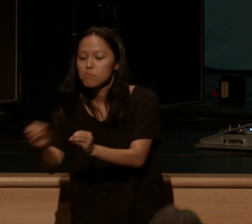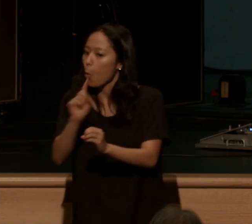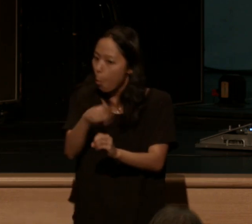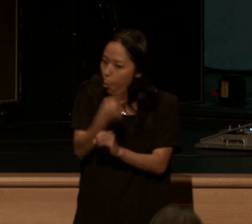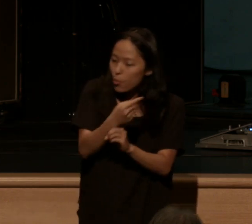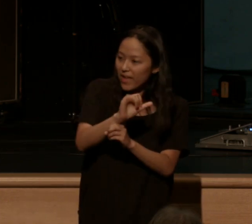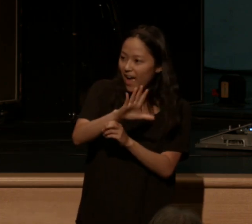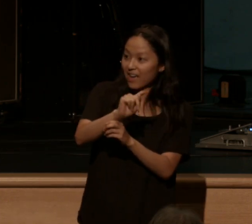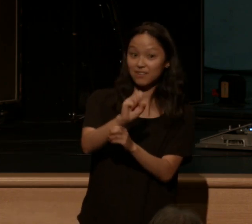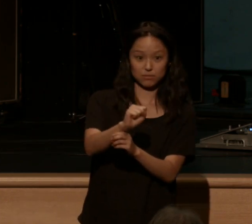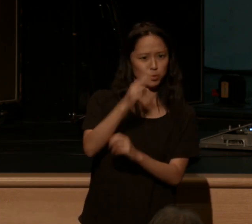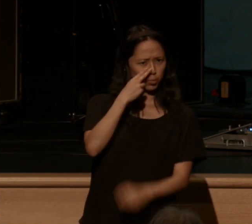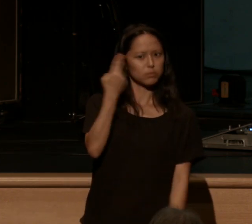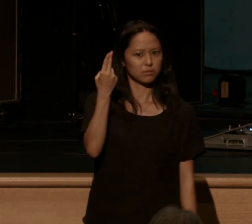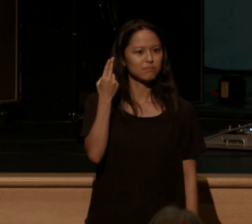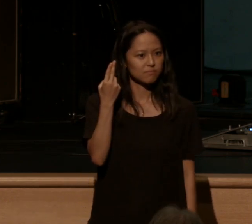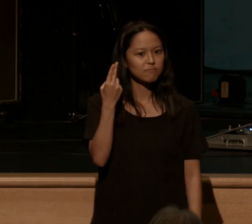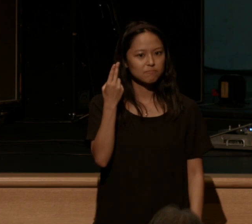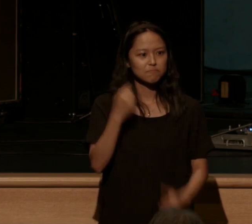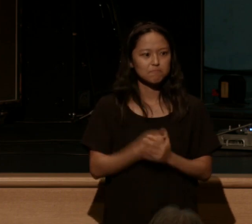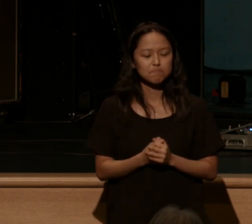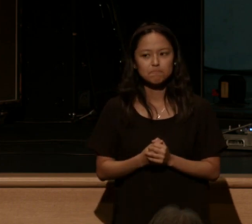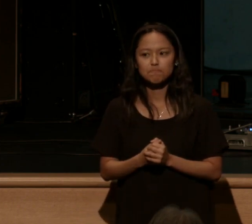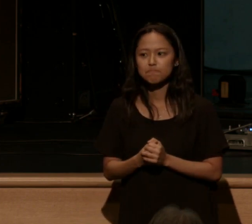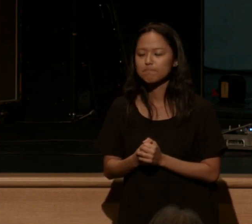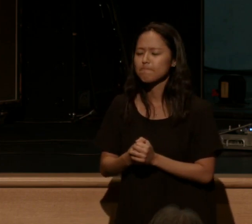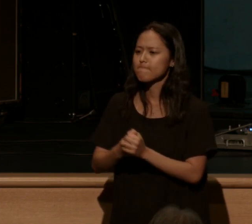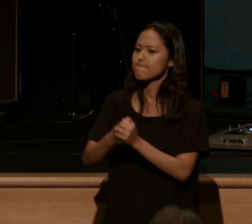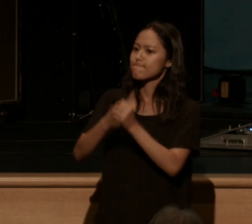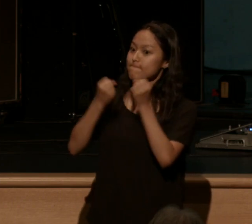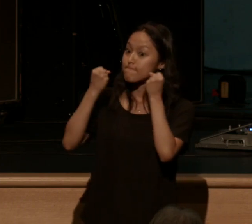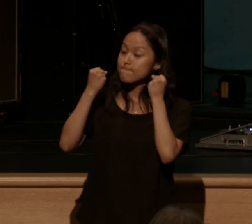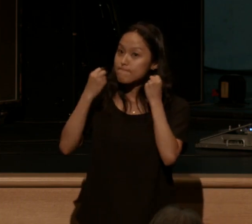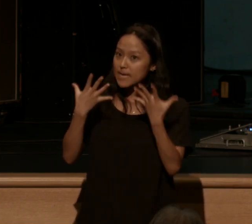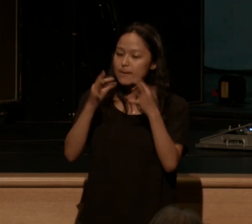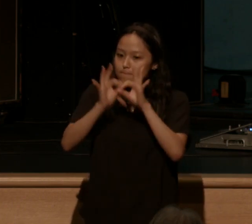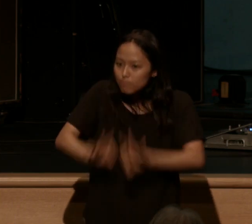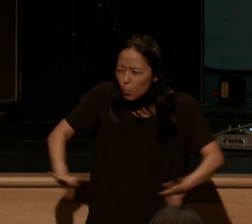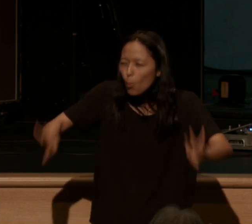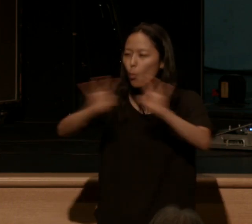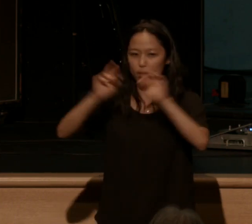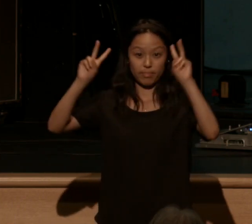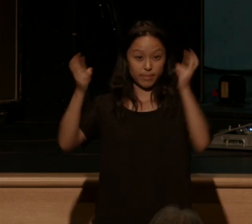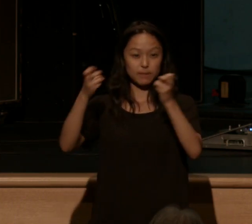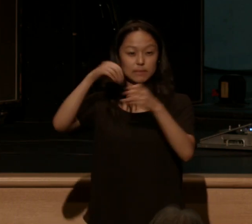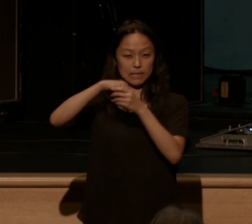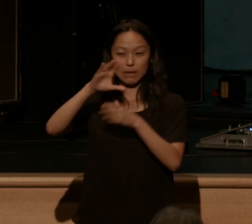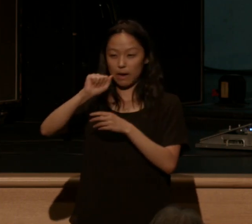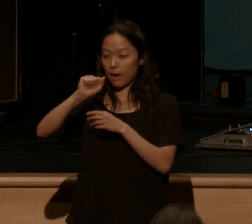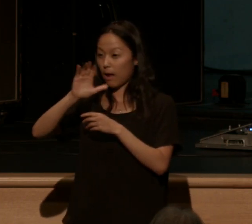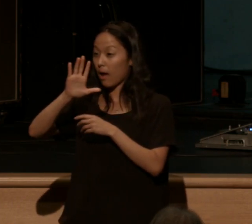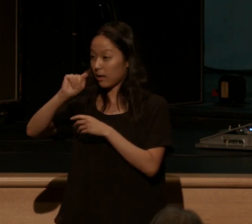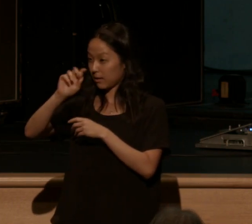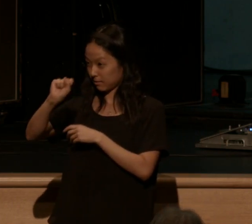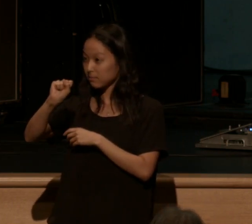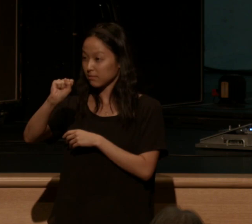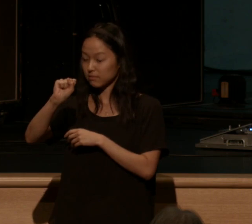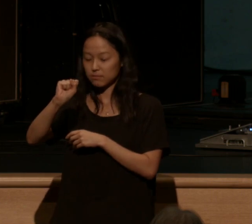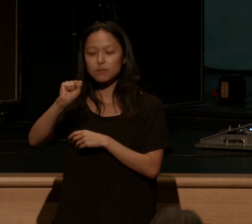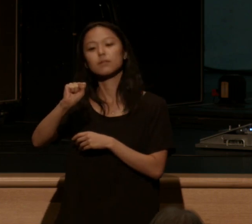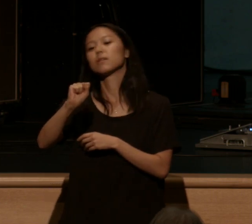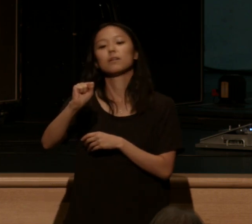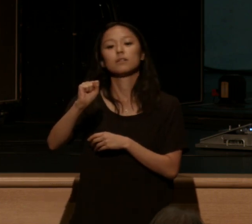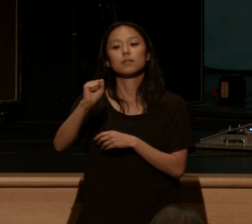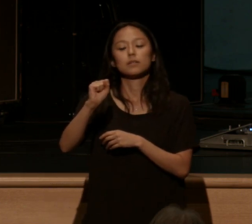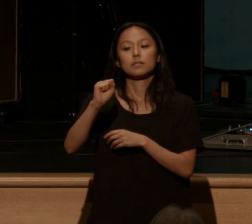and therefore nowhere else in the world. There are major themes that are come and kind of rise up from Acts, where we get